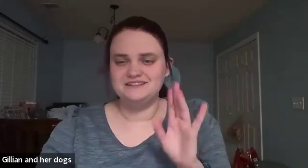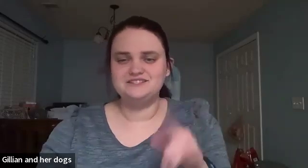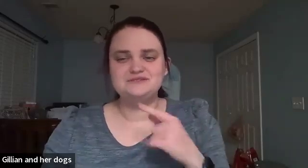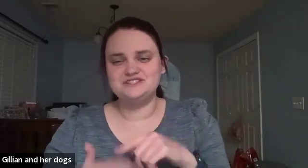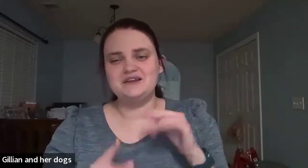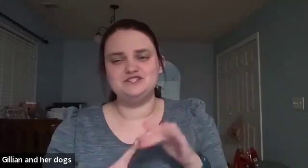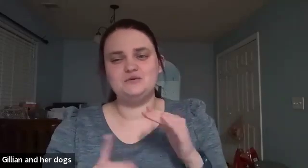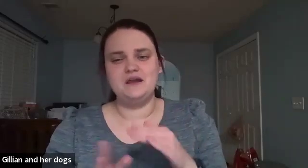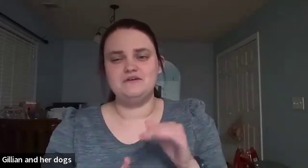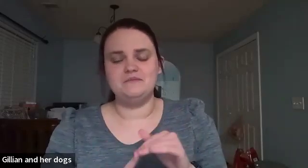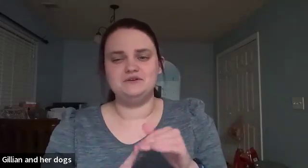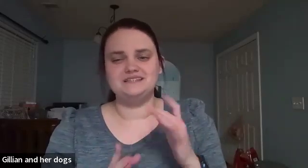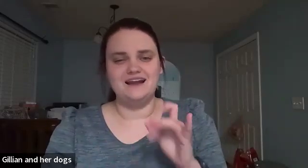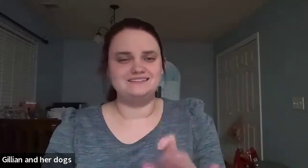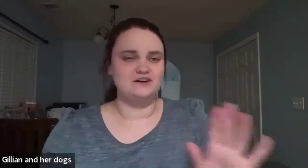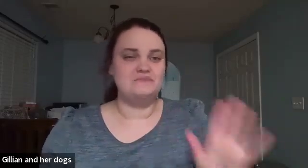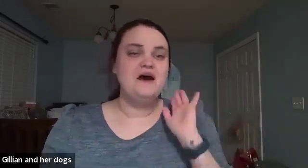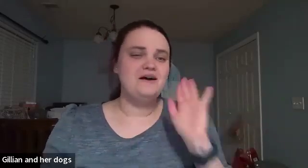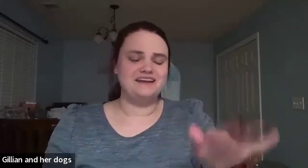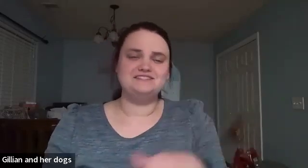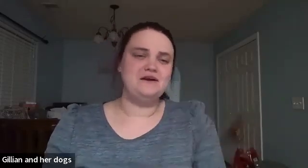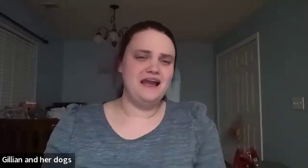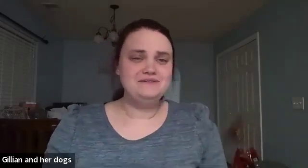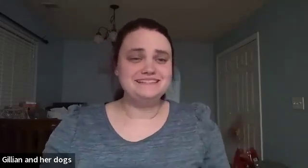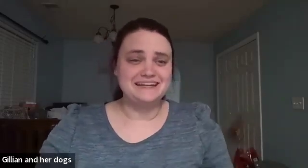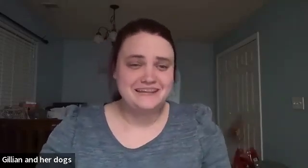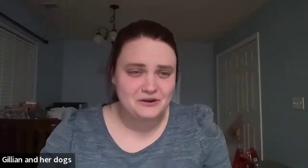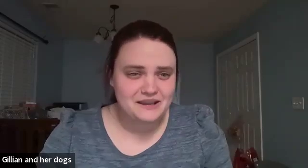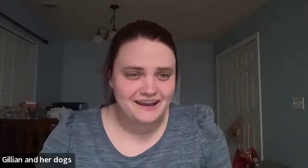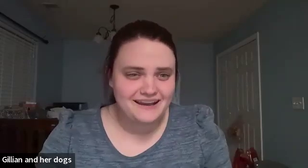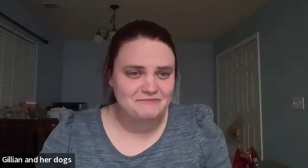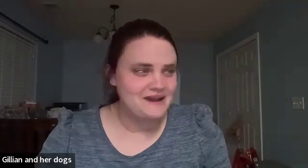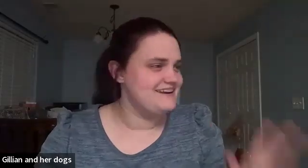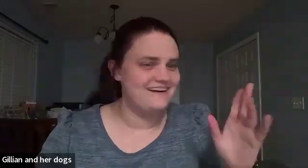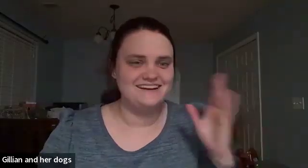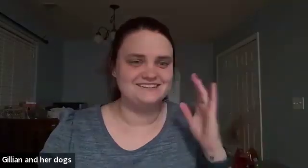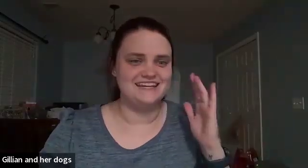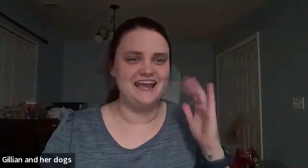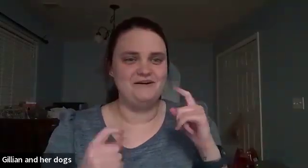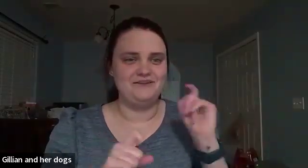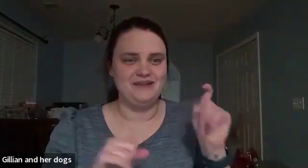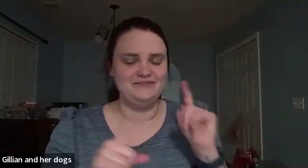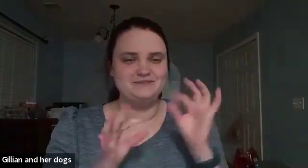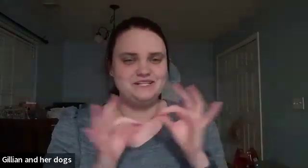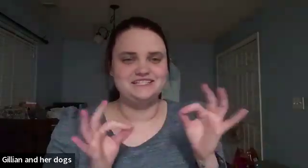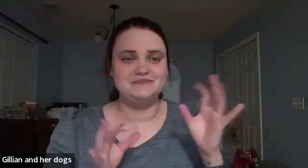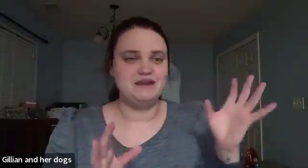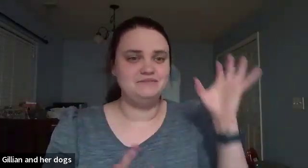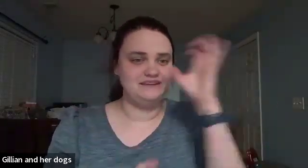Okay, she was just saying it was just the way the reminder was asked, that's all. Okay, sorry. I was standing here going, am I not understanding how like this question is? Am I completely